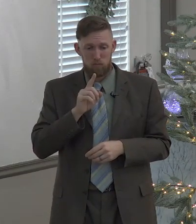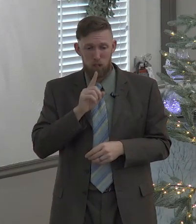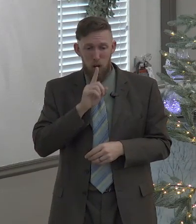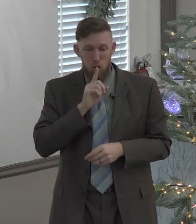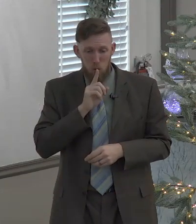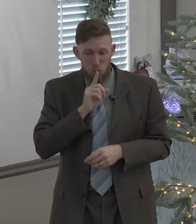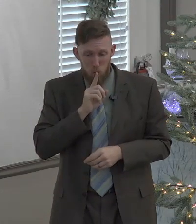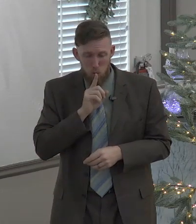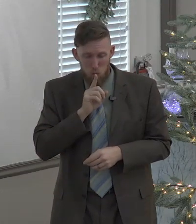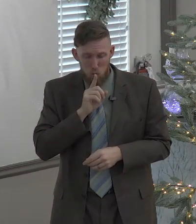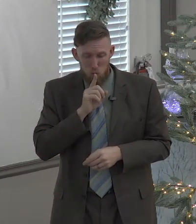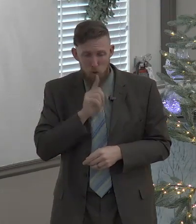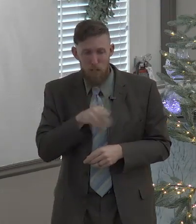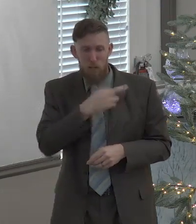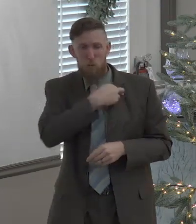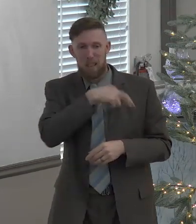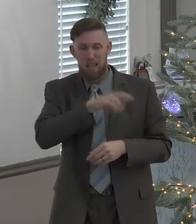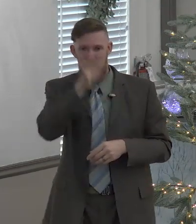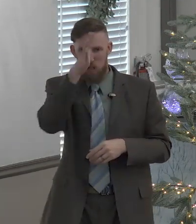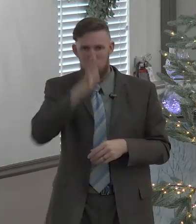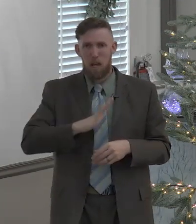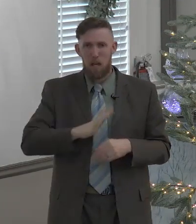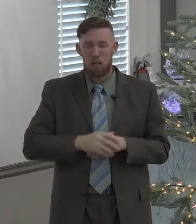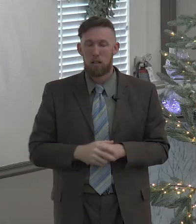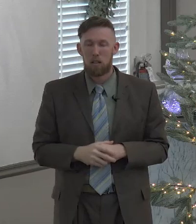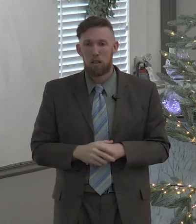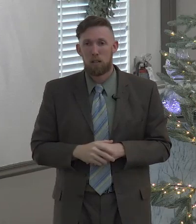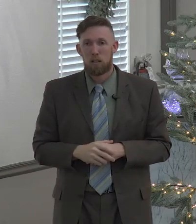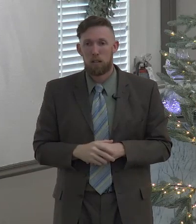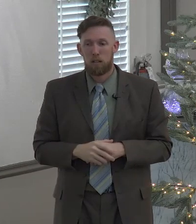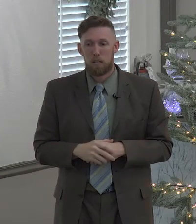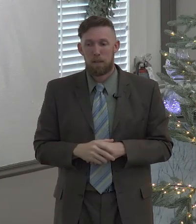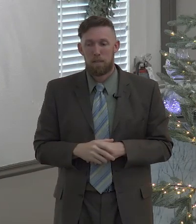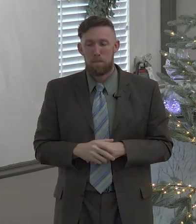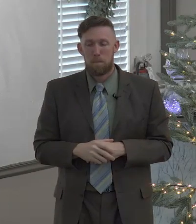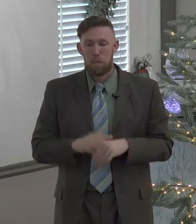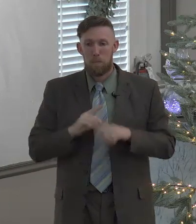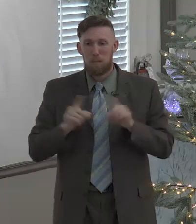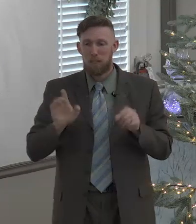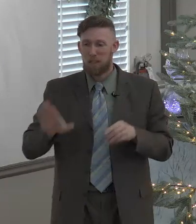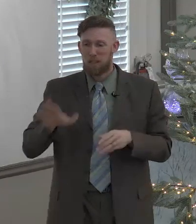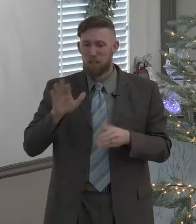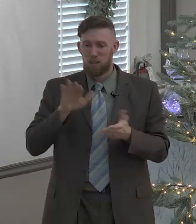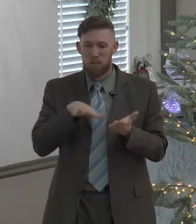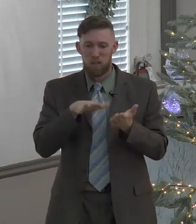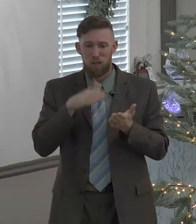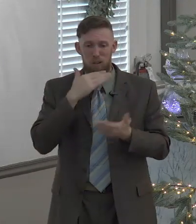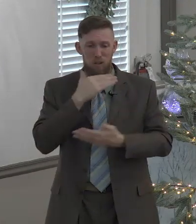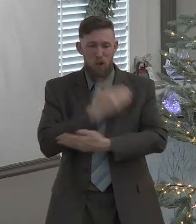fact that he was probably an extremely religious man.